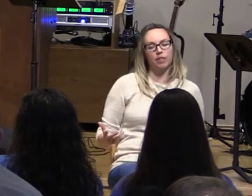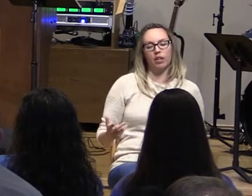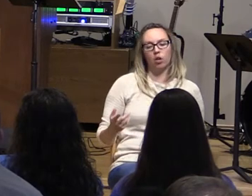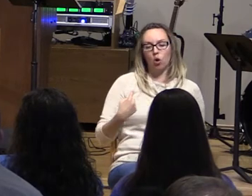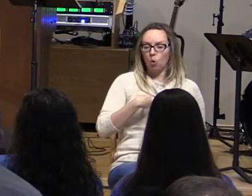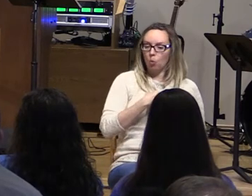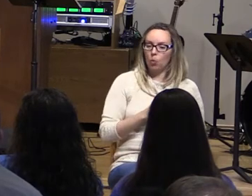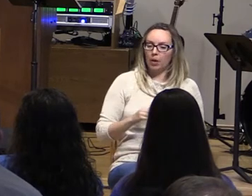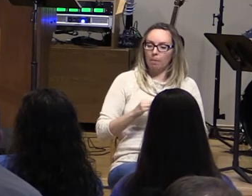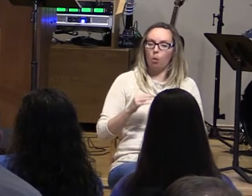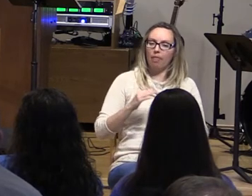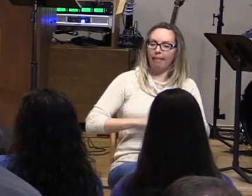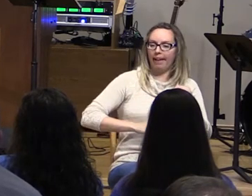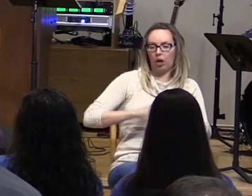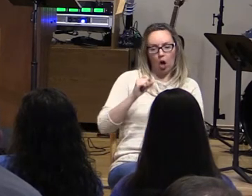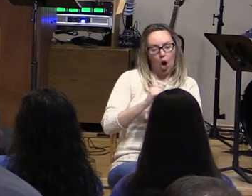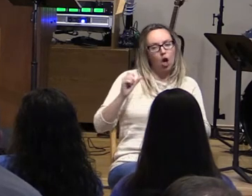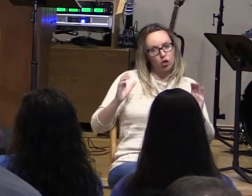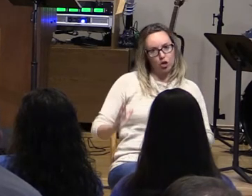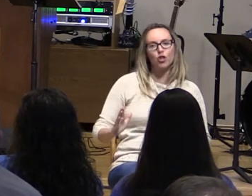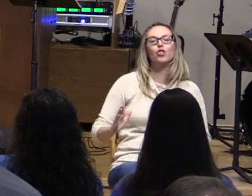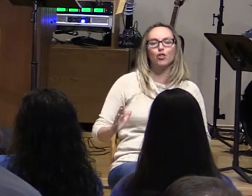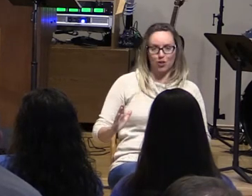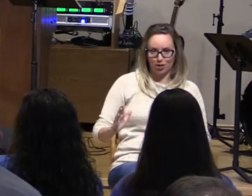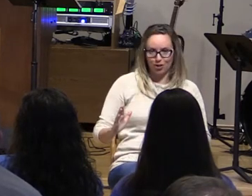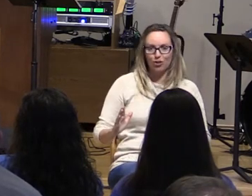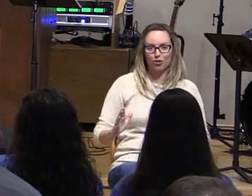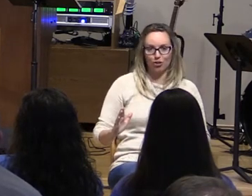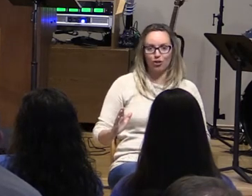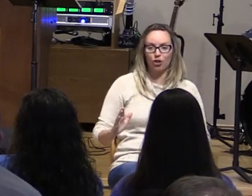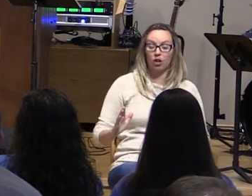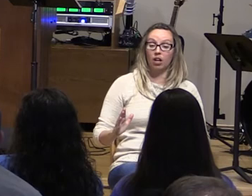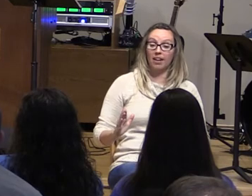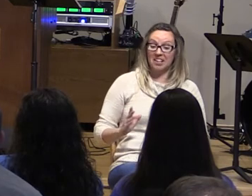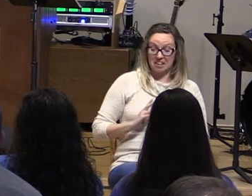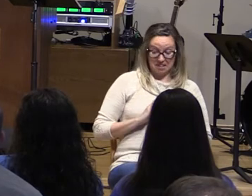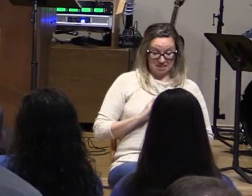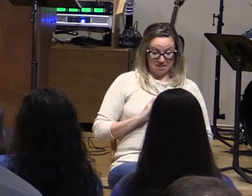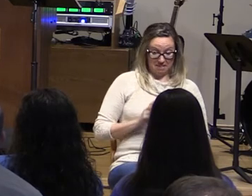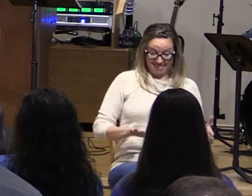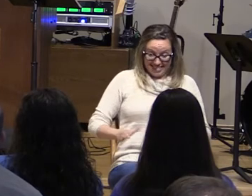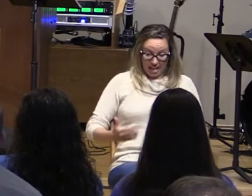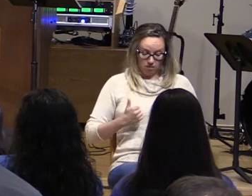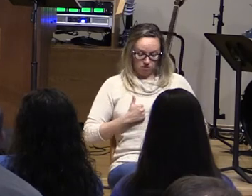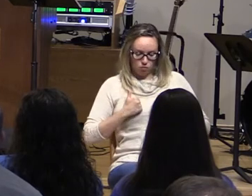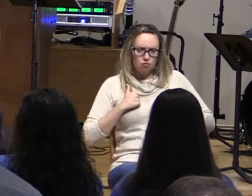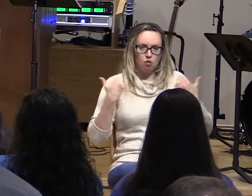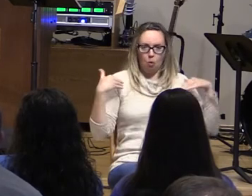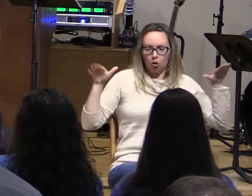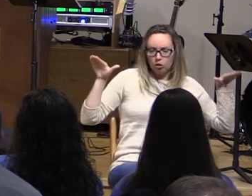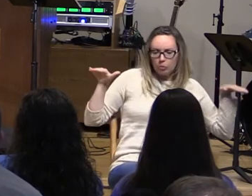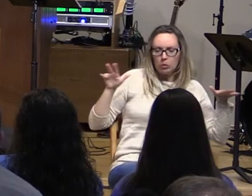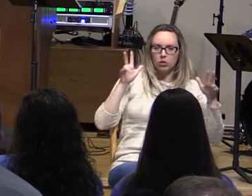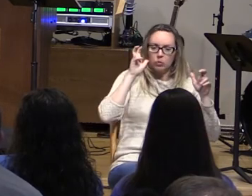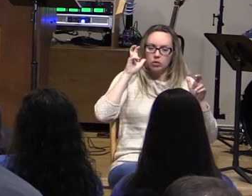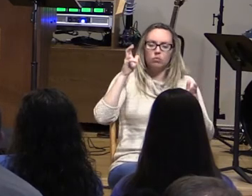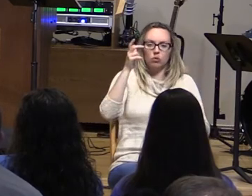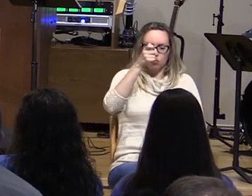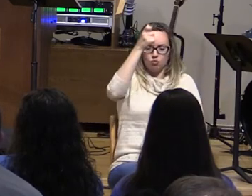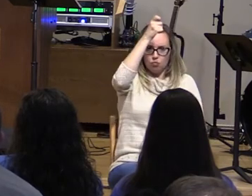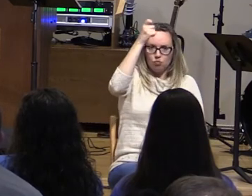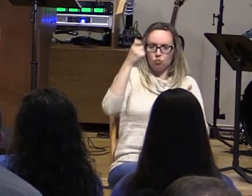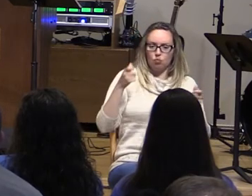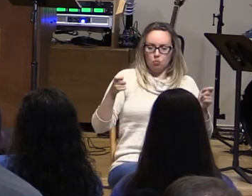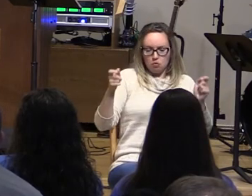more than conquerors through him who loved us. For I am sure that neither death, nor life, nor angels, nor rulers, nor